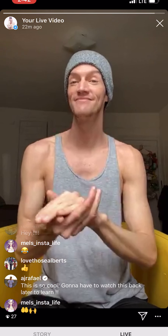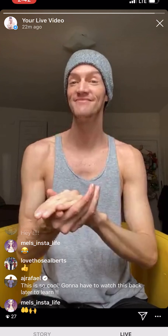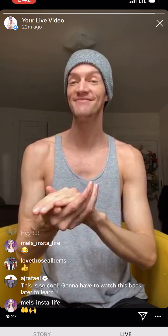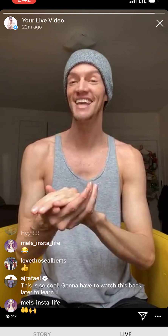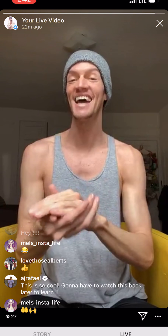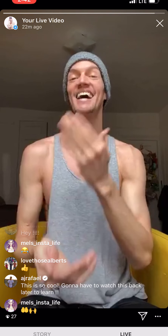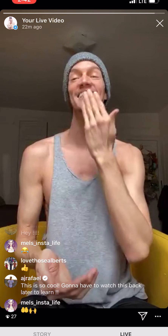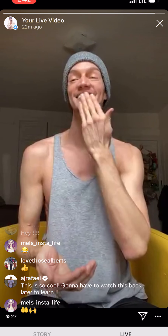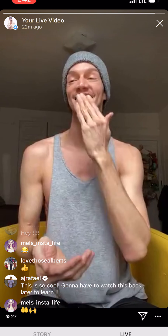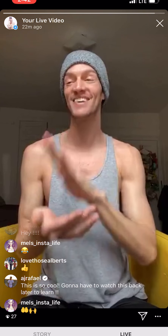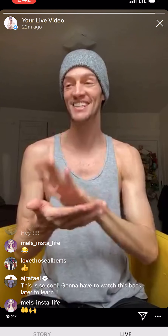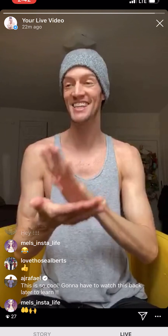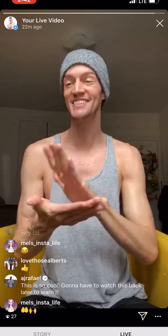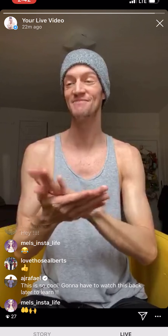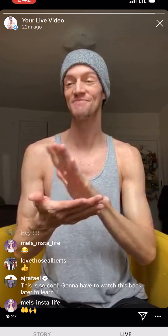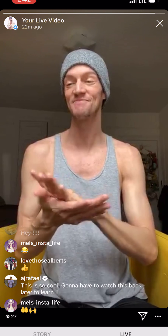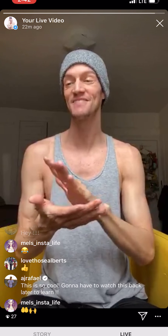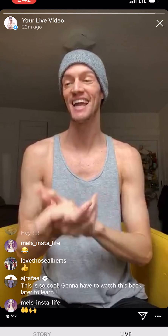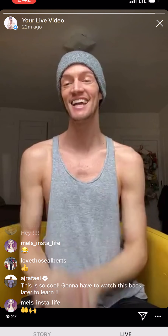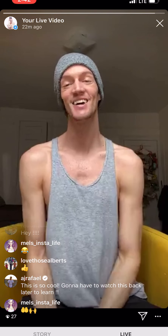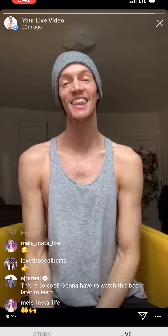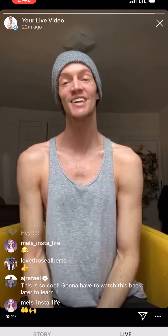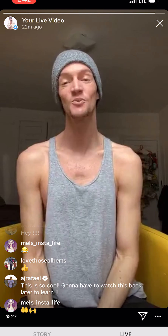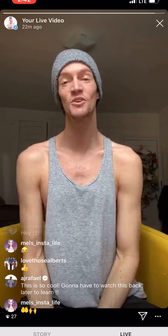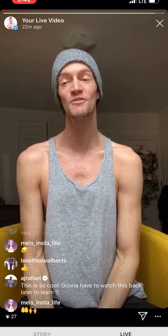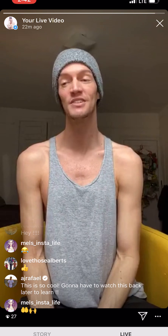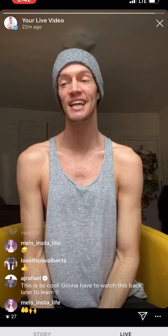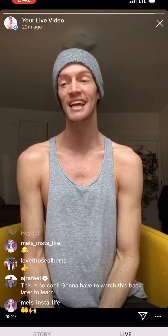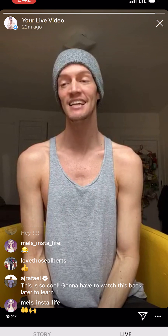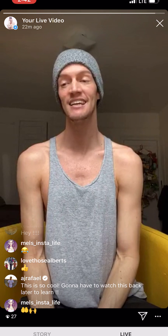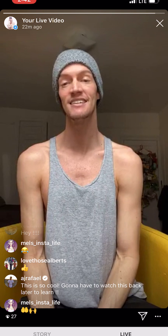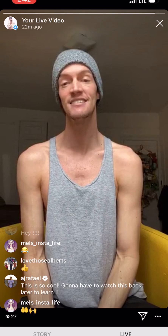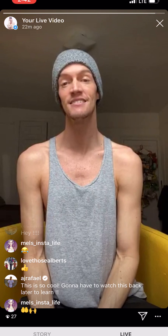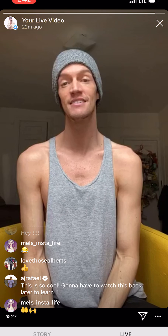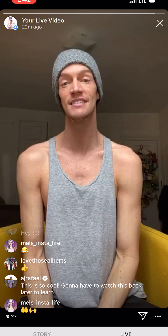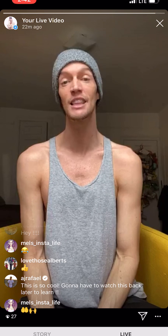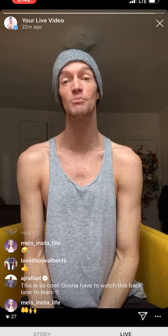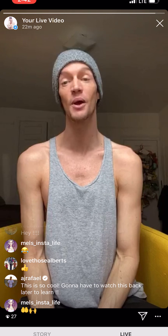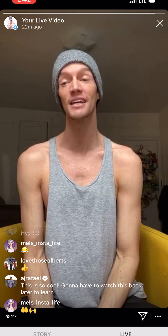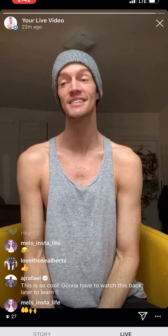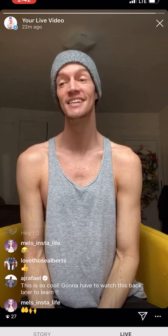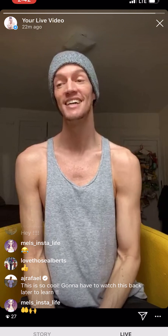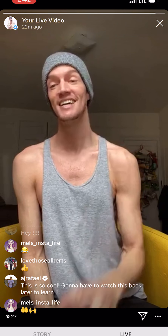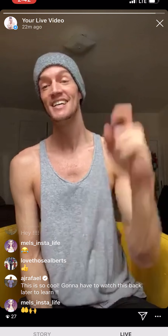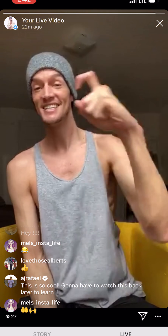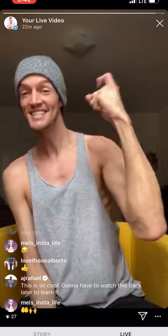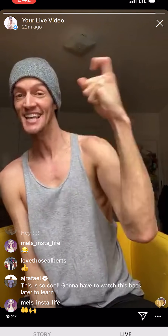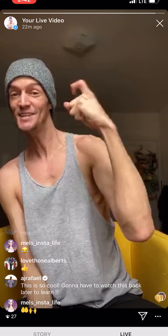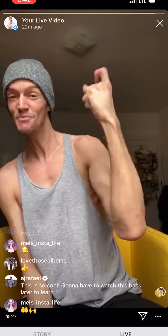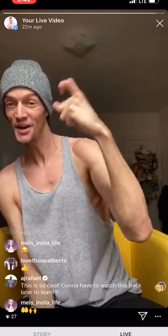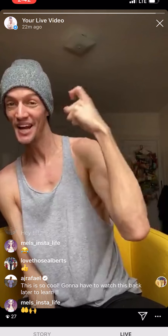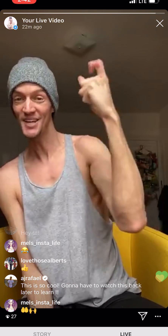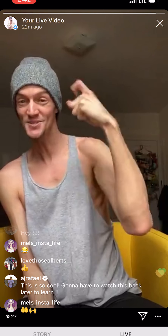Yeah. Congratulate. And our last word for today is celebrate. Celebrate. Ooh,